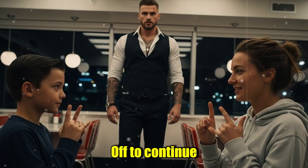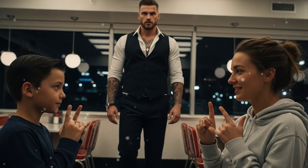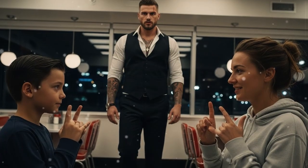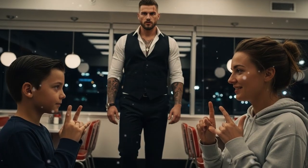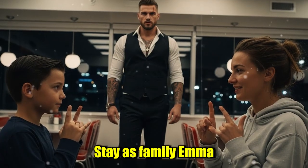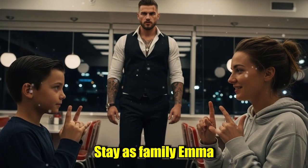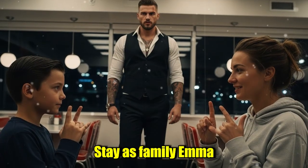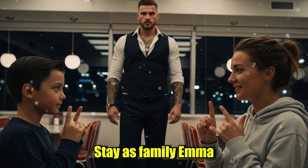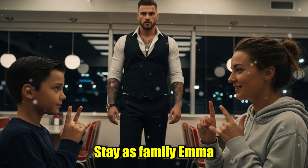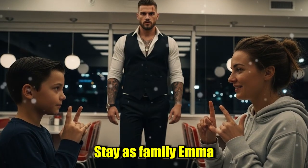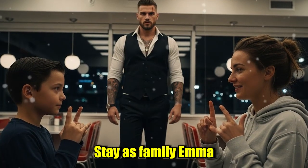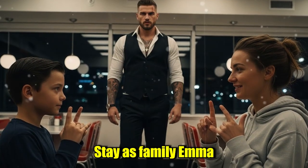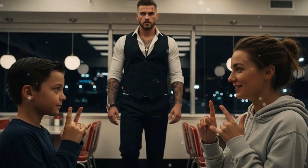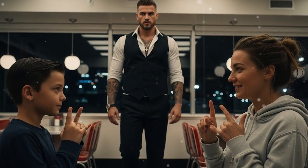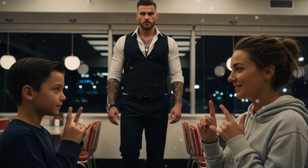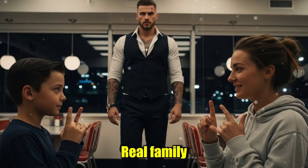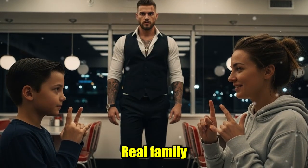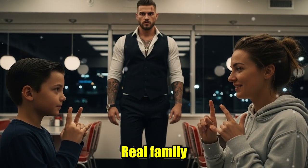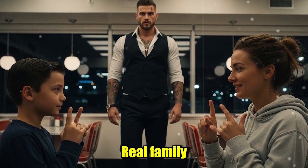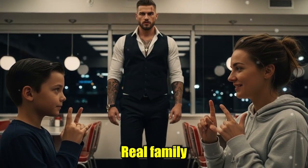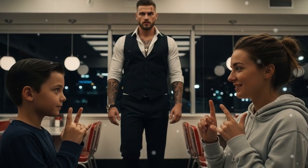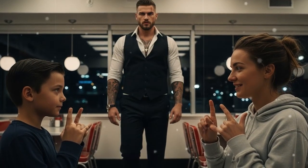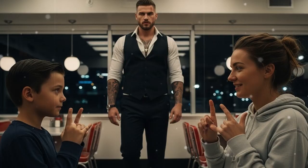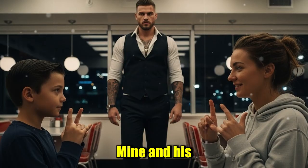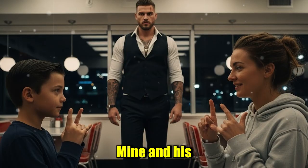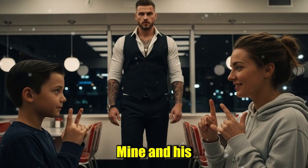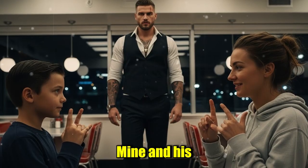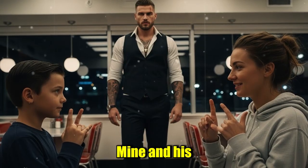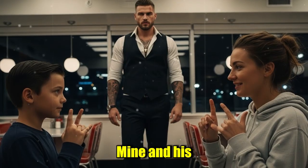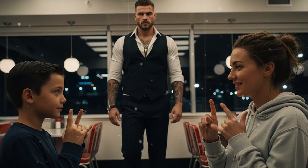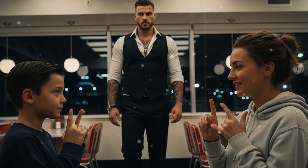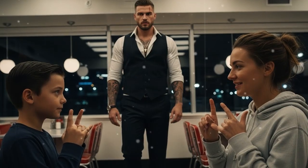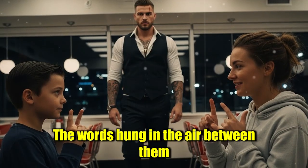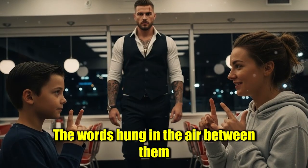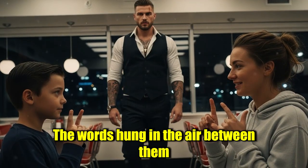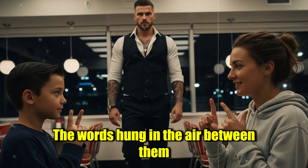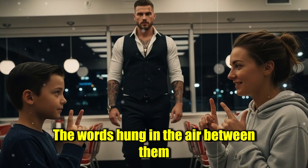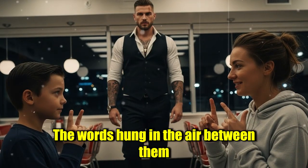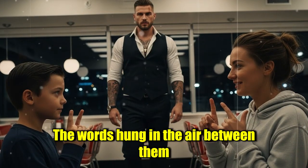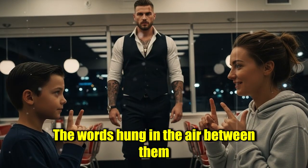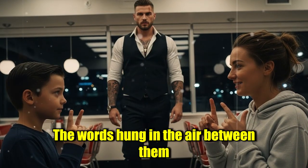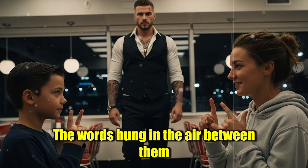continue. Stay as family, Emma. Real family. Mine and his. The words hung in the air between